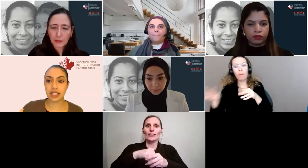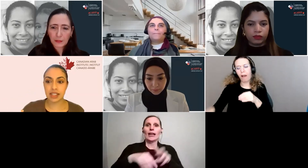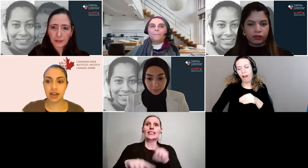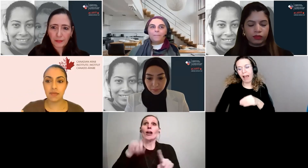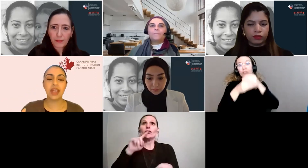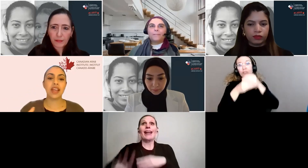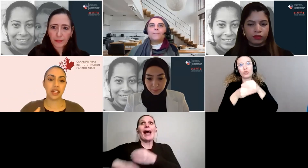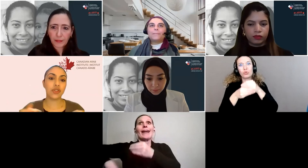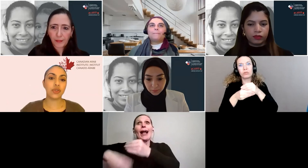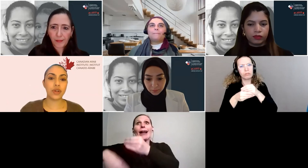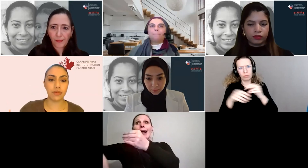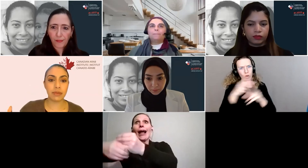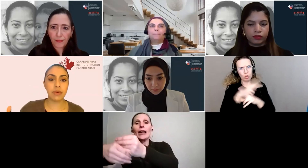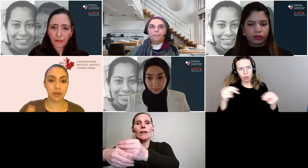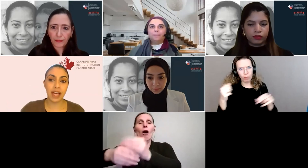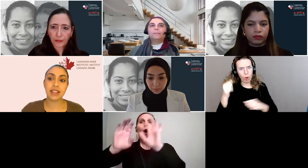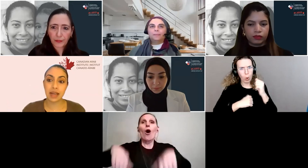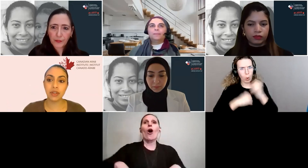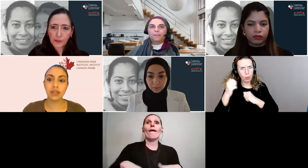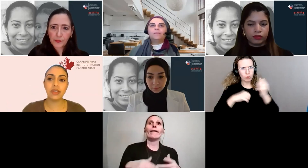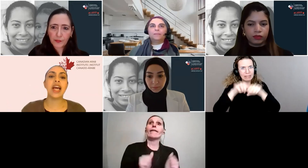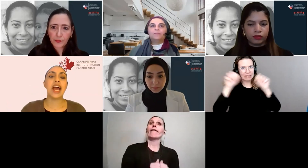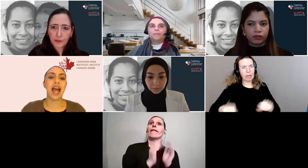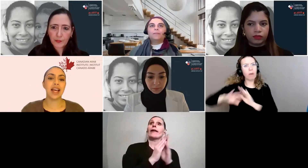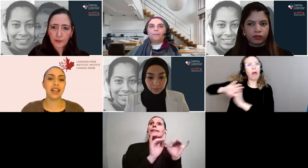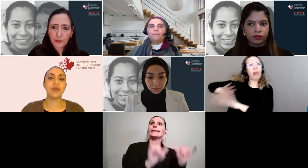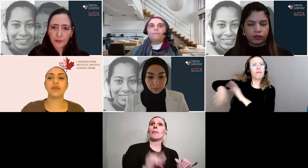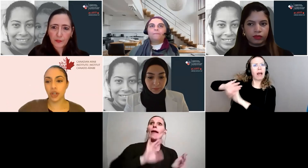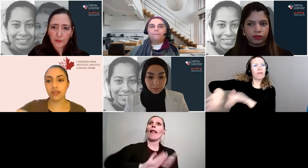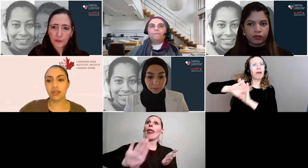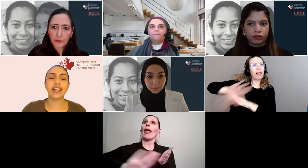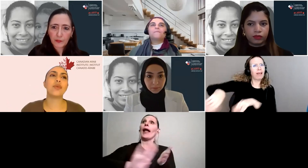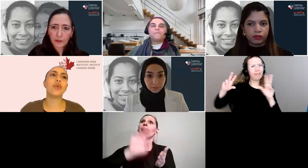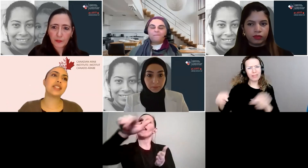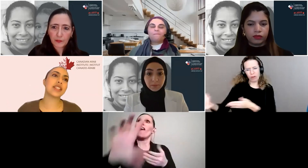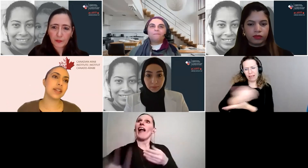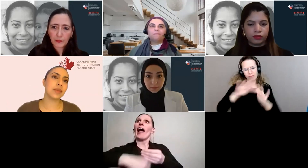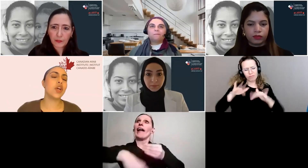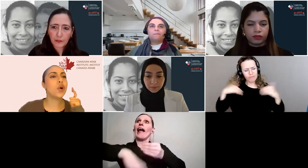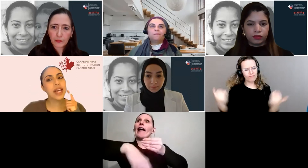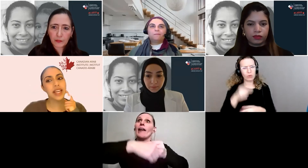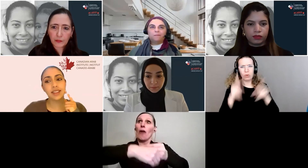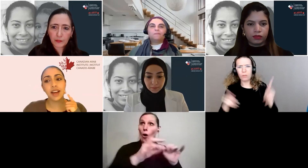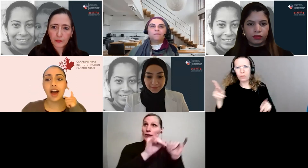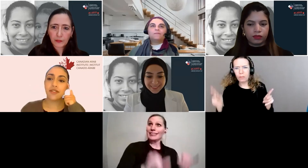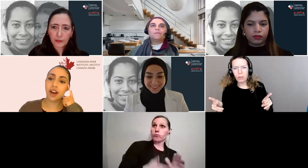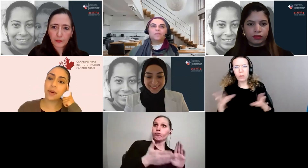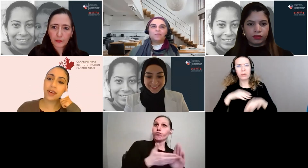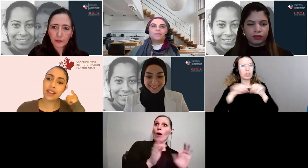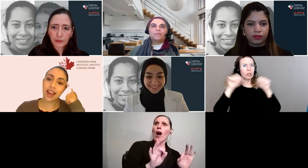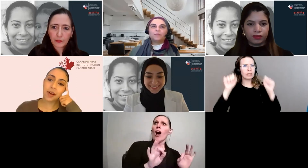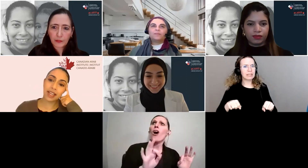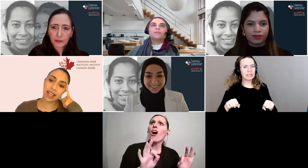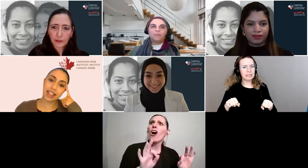a system, exclude other people from that table, and then, once the system's on, oh wait, I forgot